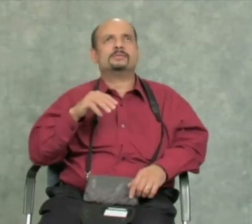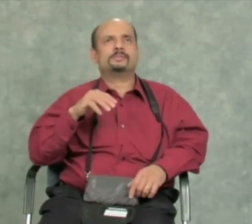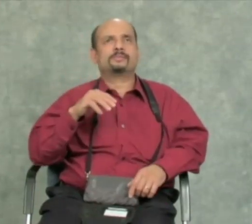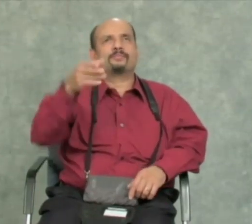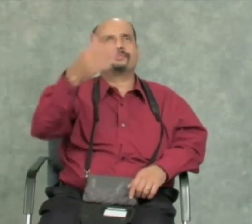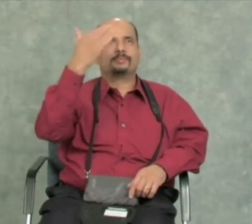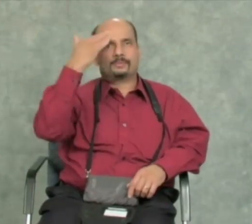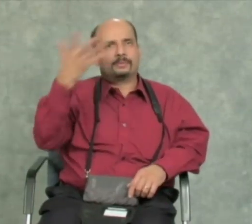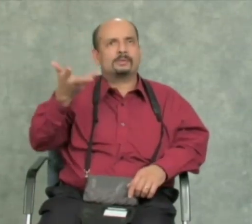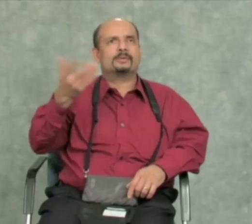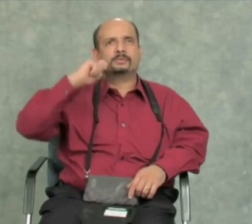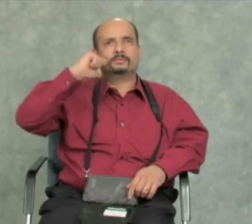people. It is really cool.